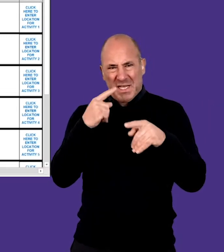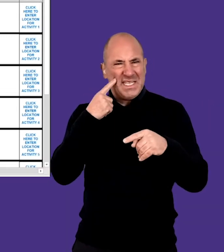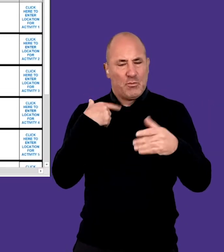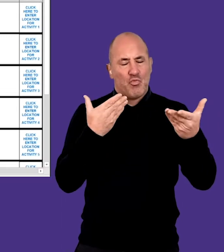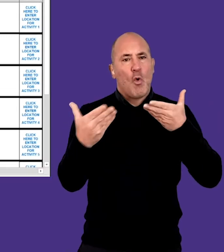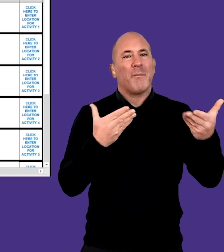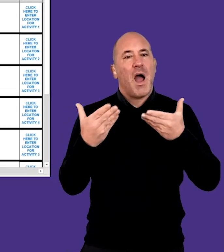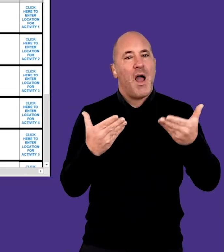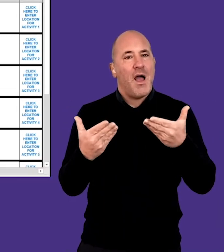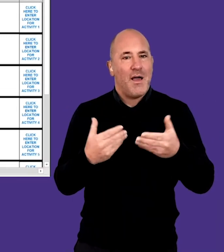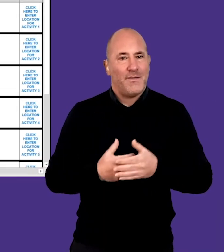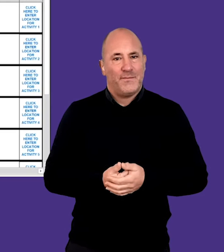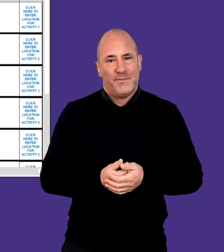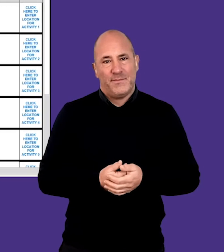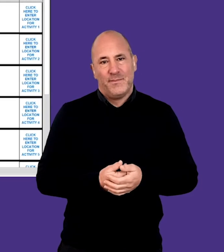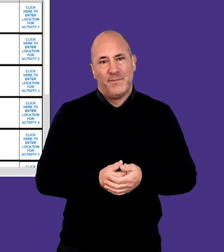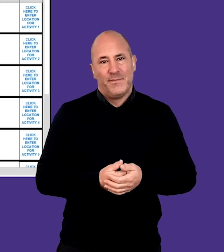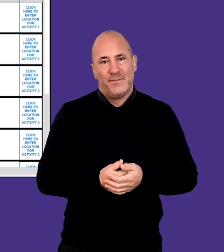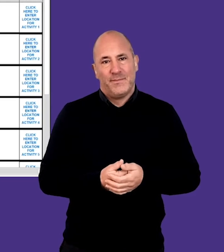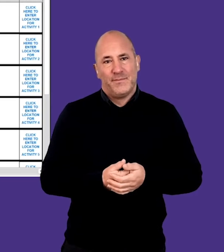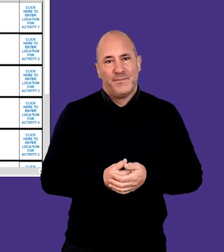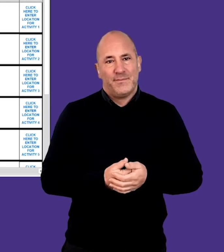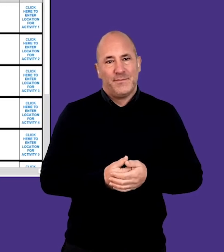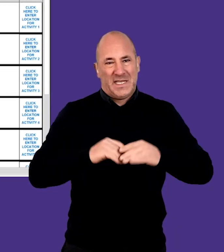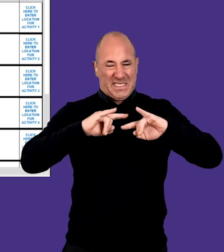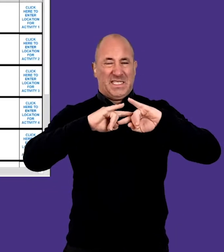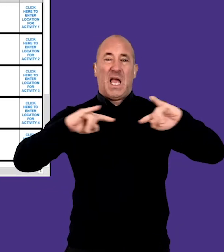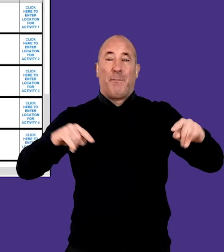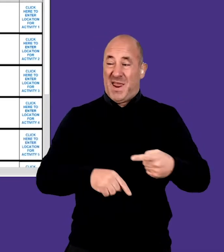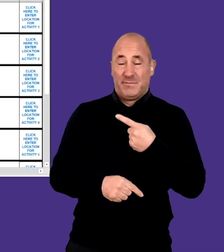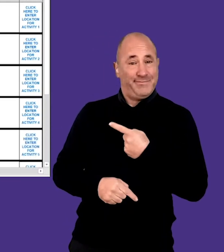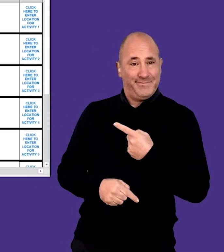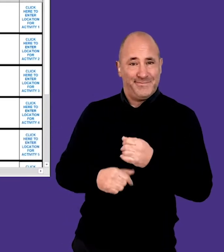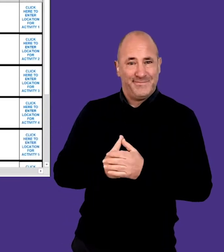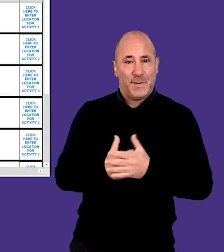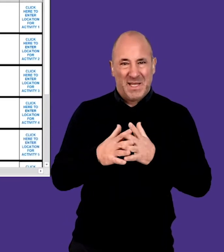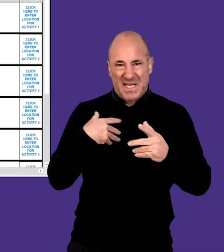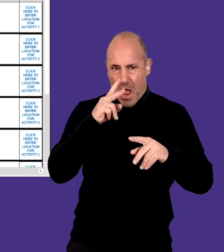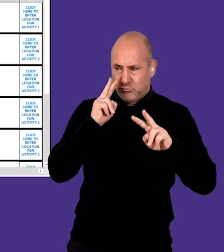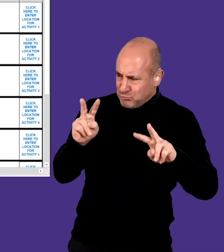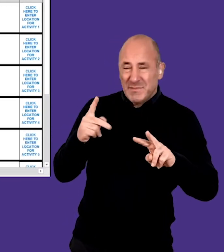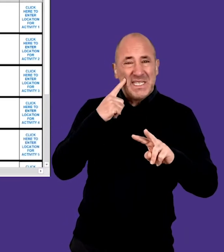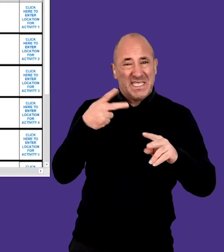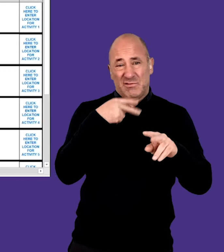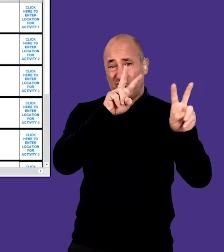NPO applications is consistent and comparable. The template allows us to ensure we can